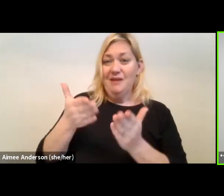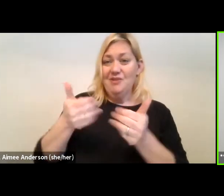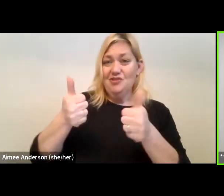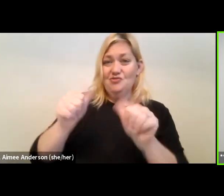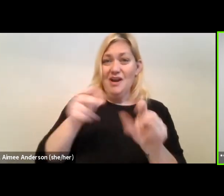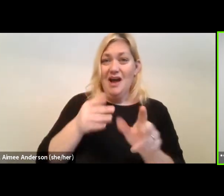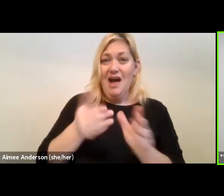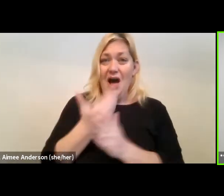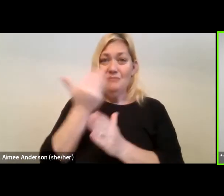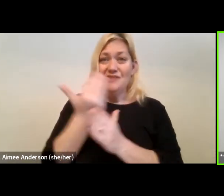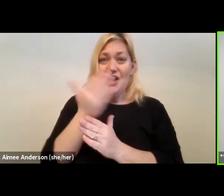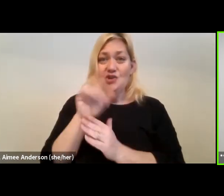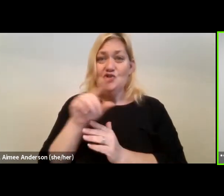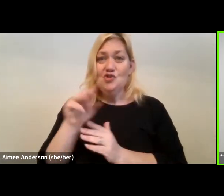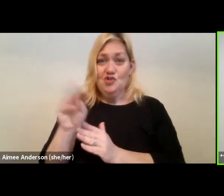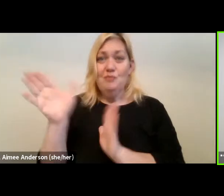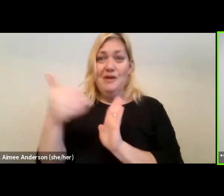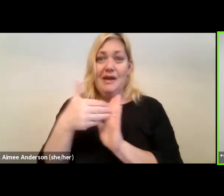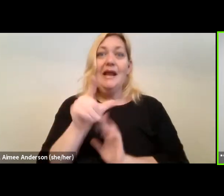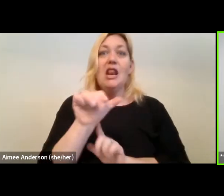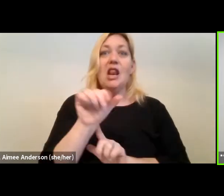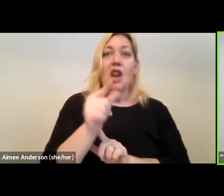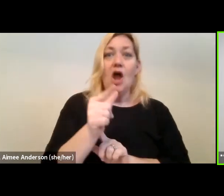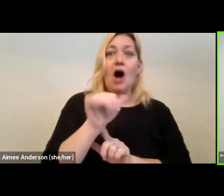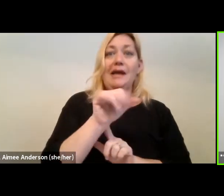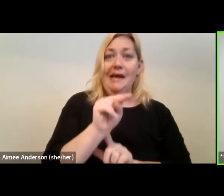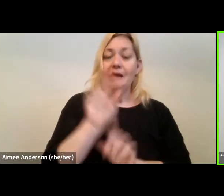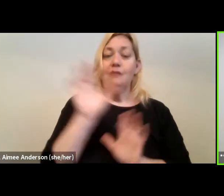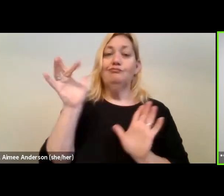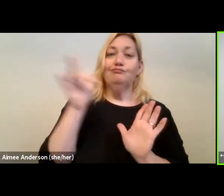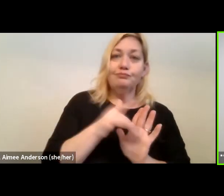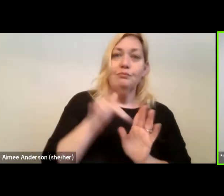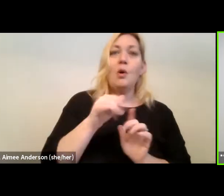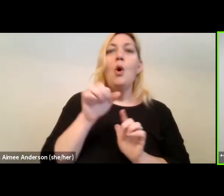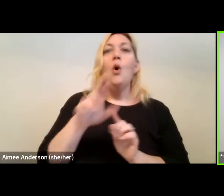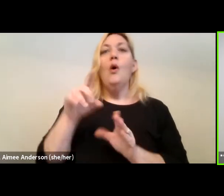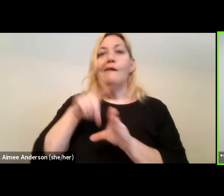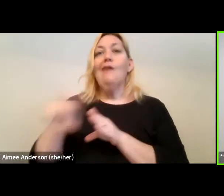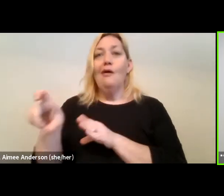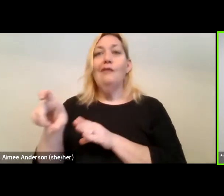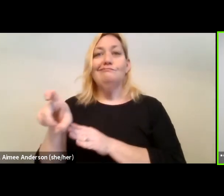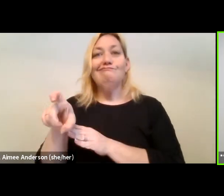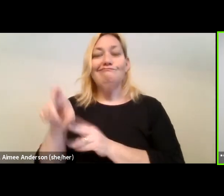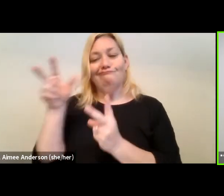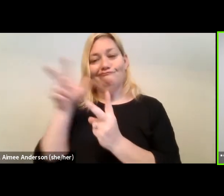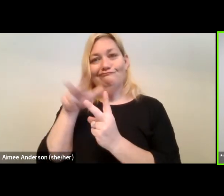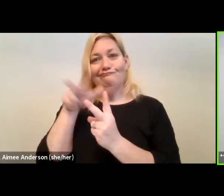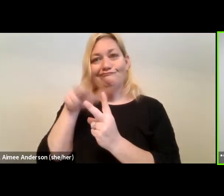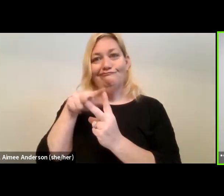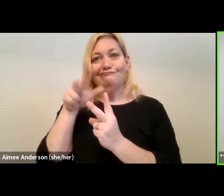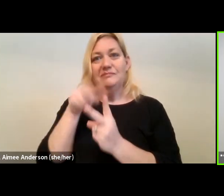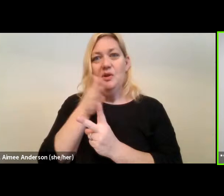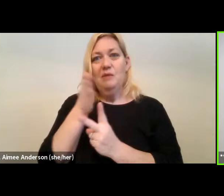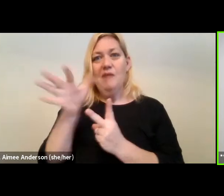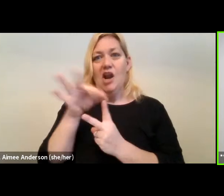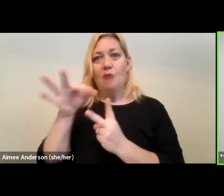update your Zoom again and then log back in, because or call in. I think those are probably the main